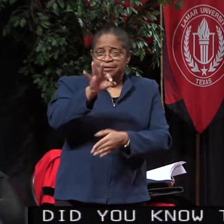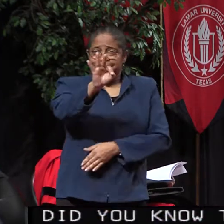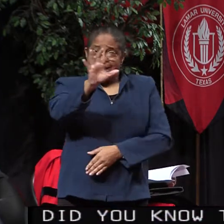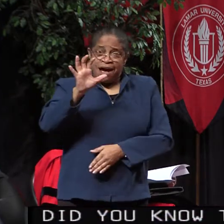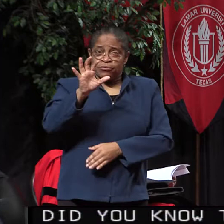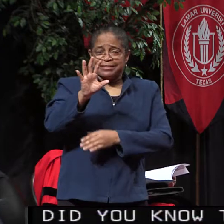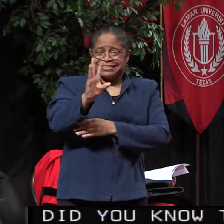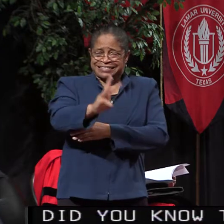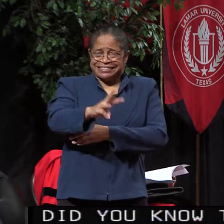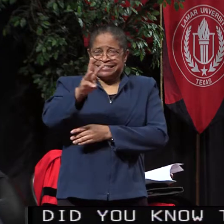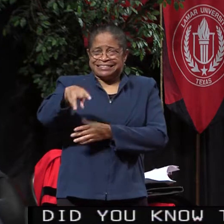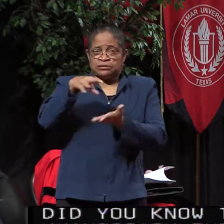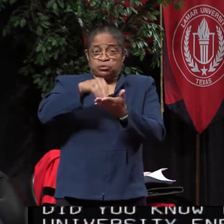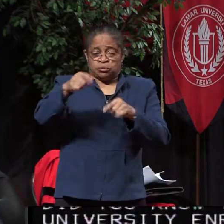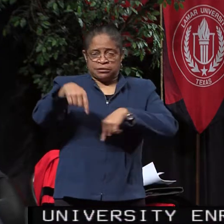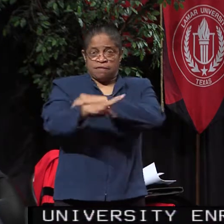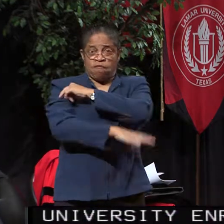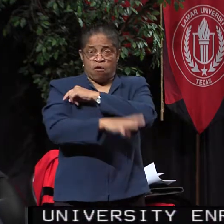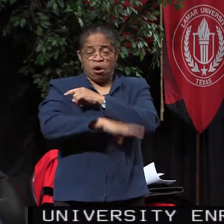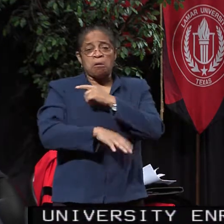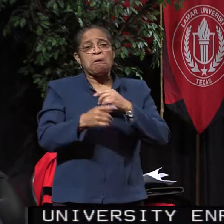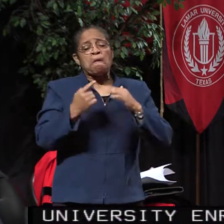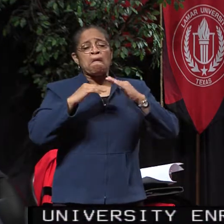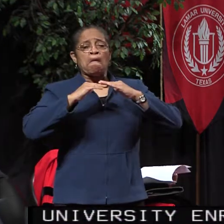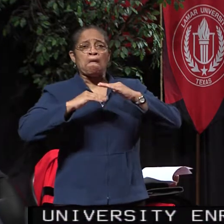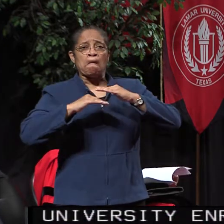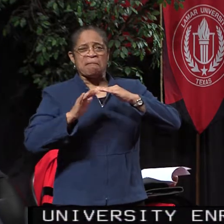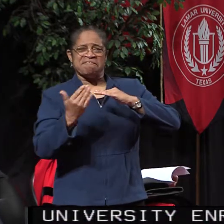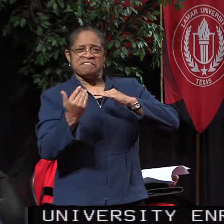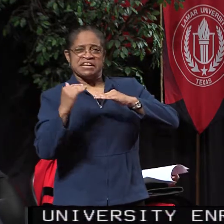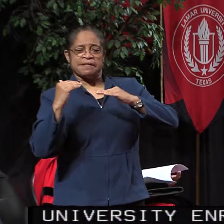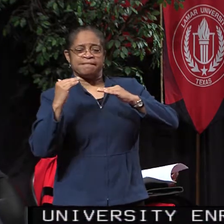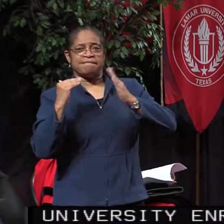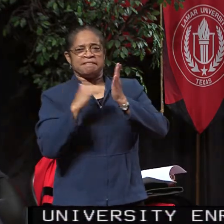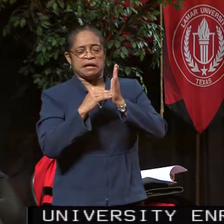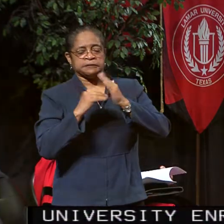14,966 students this fall? So slightly under 15,000.